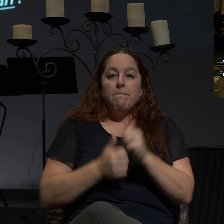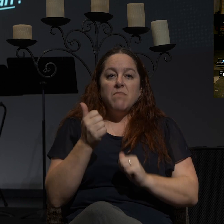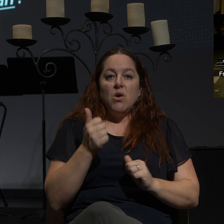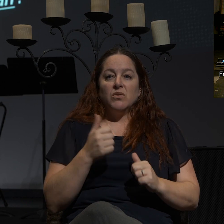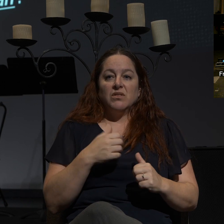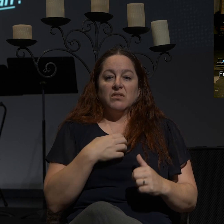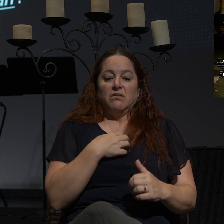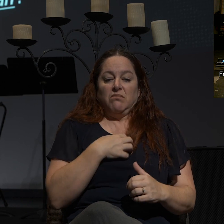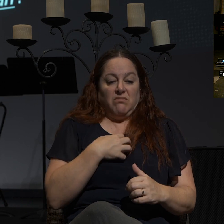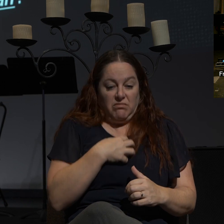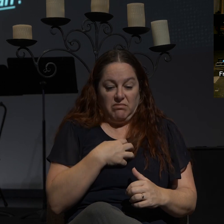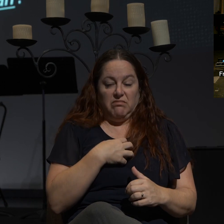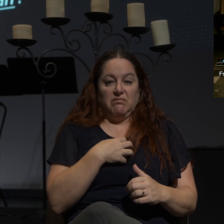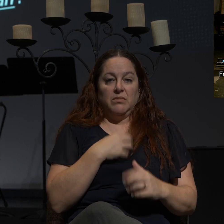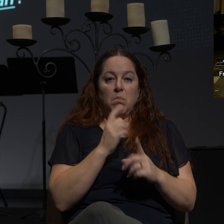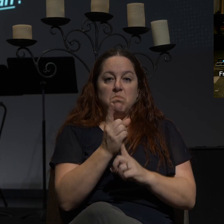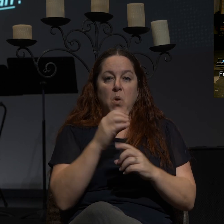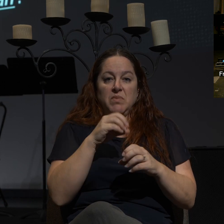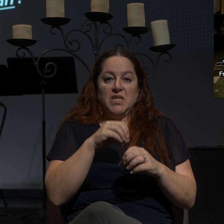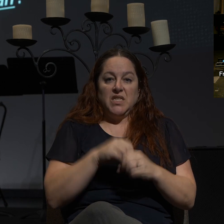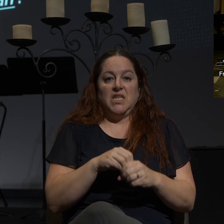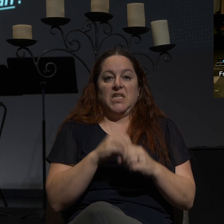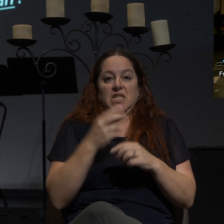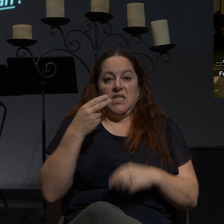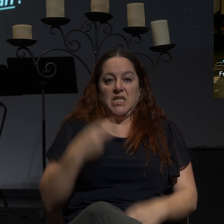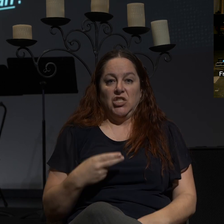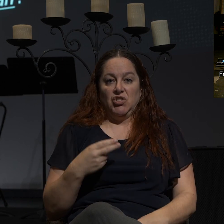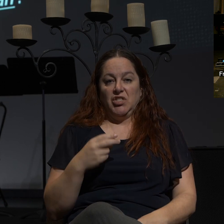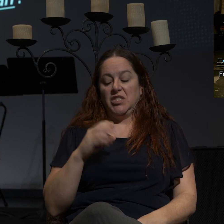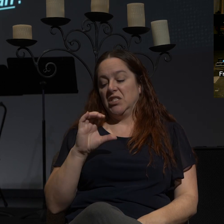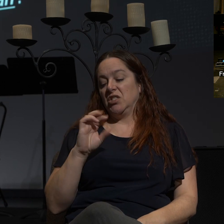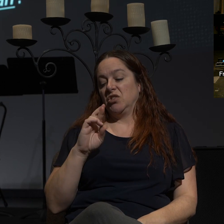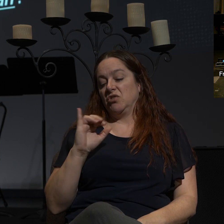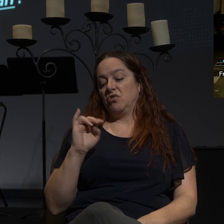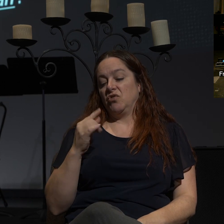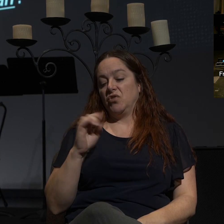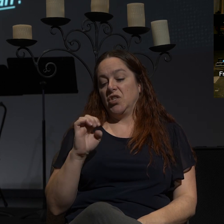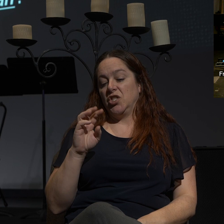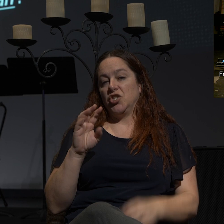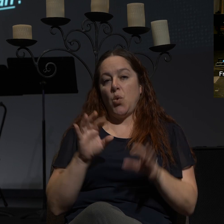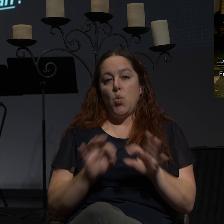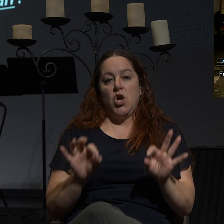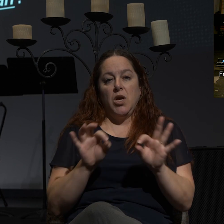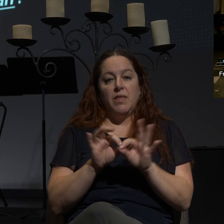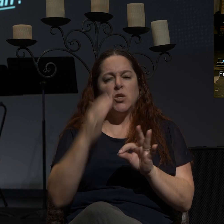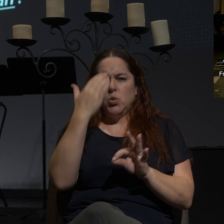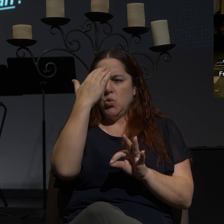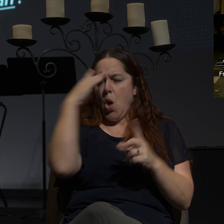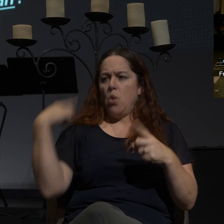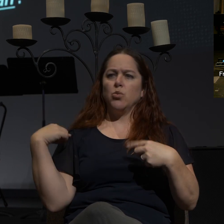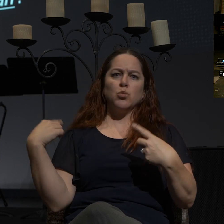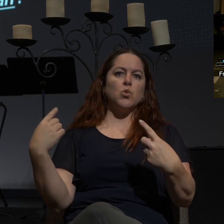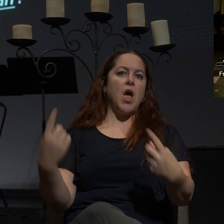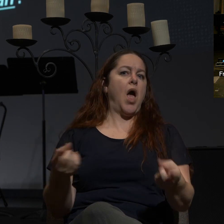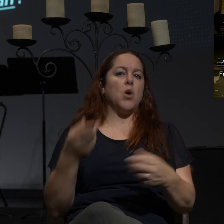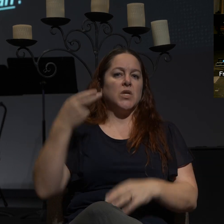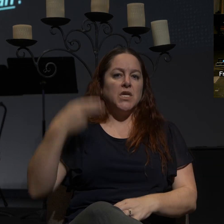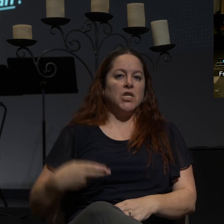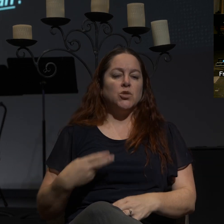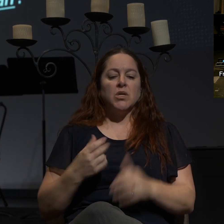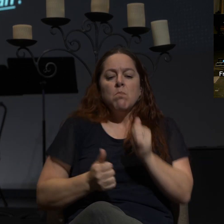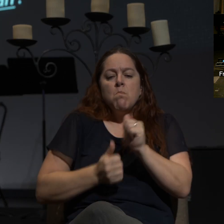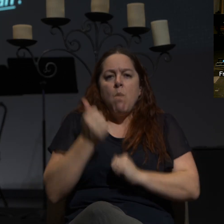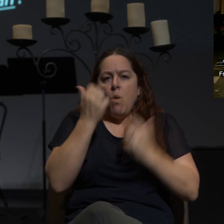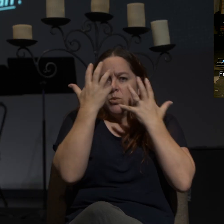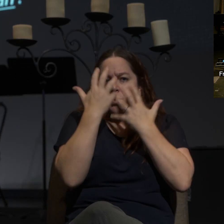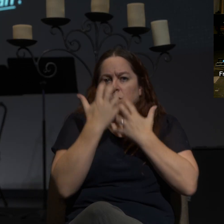moment in Israel history. It's cringeworthy. It's known throughout history as the darkest